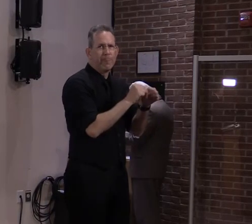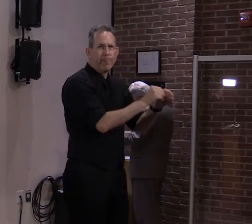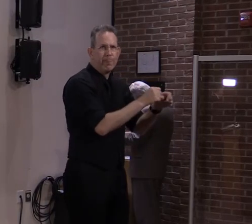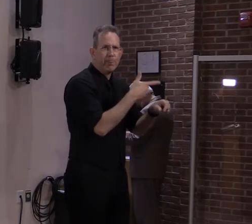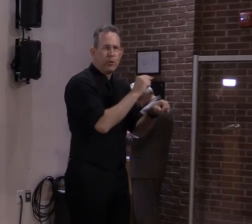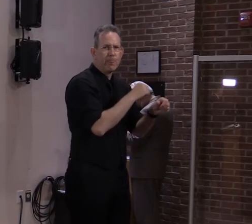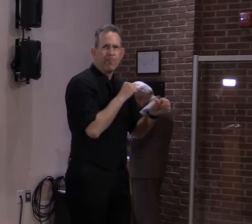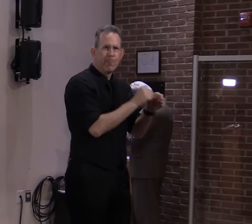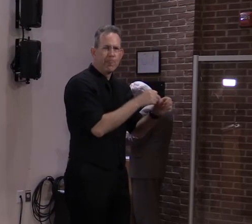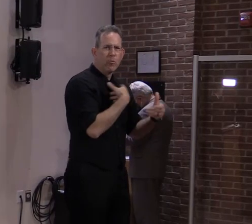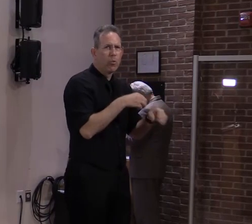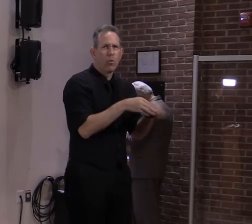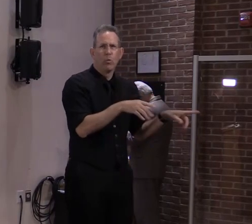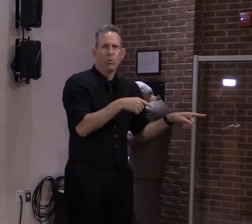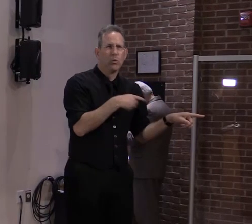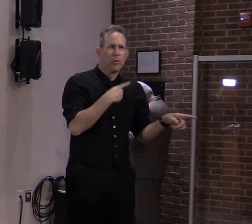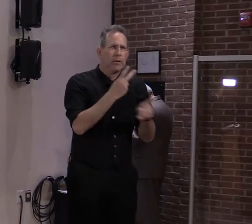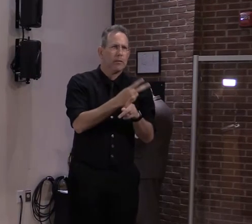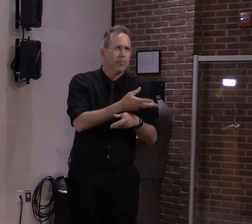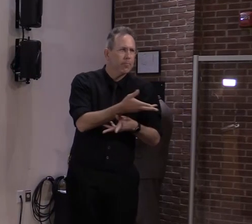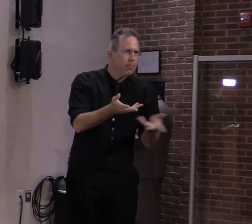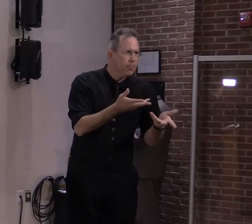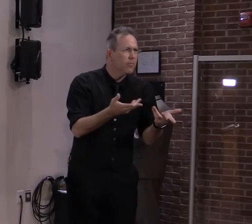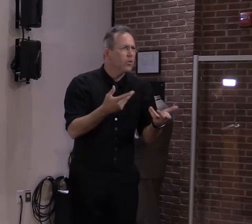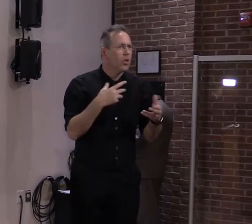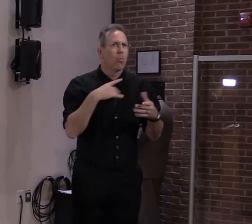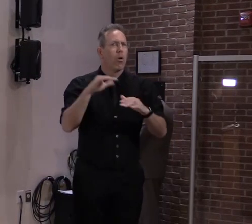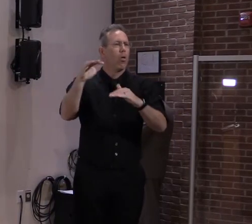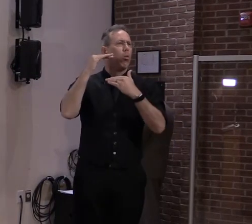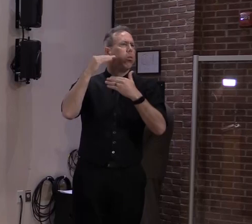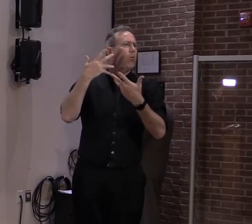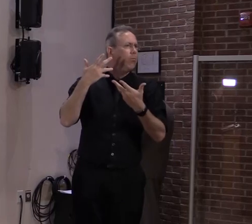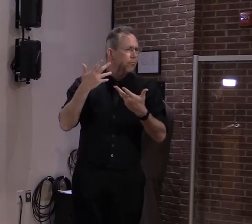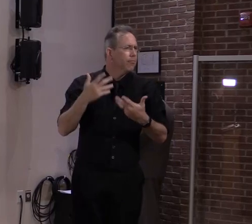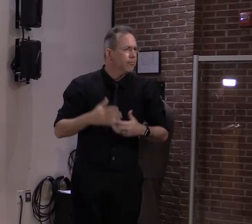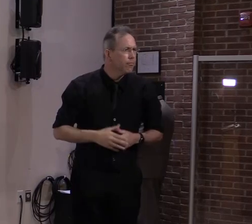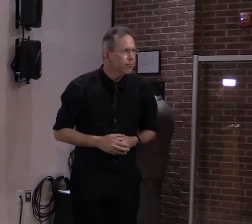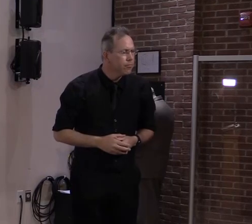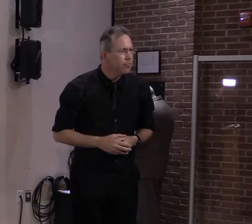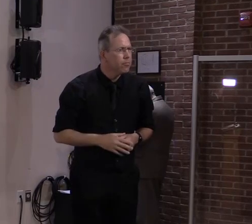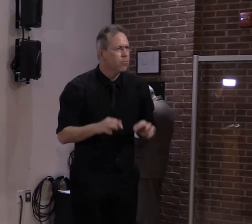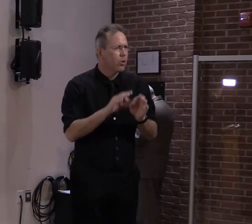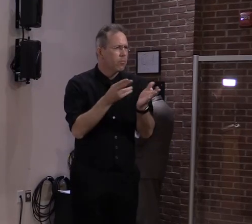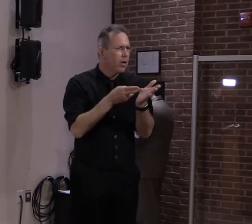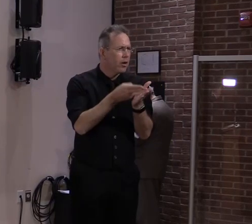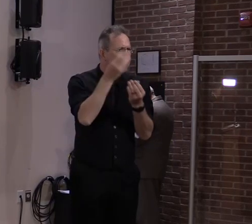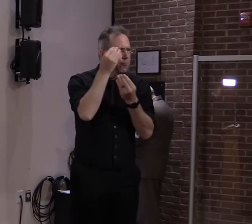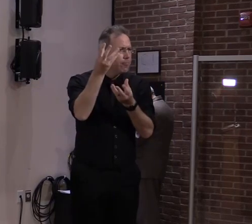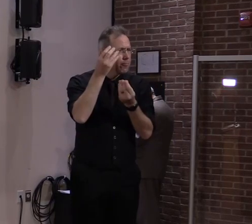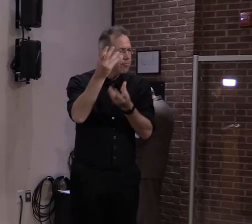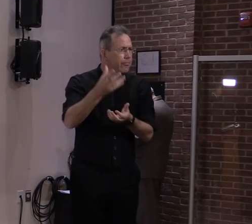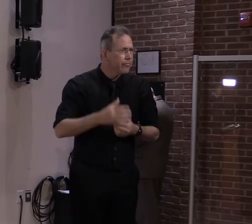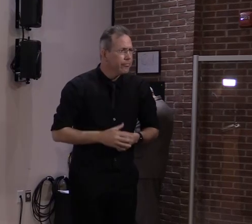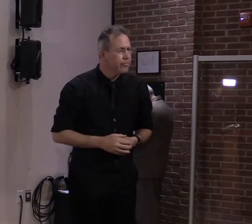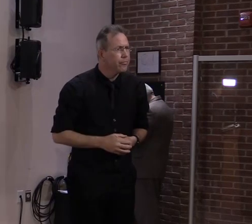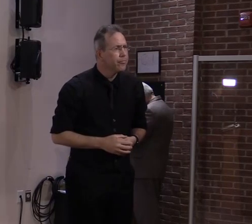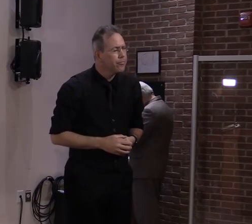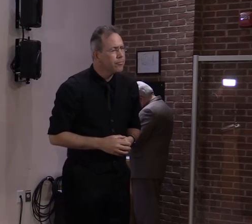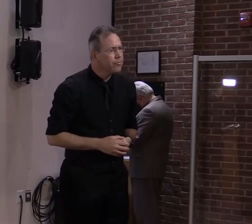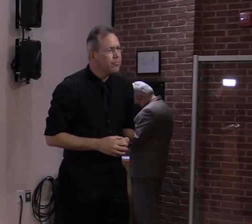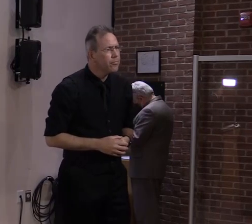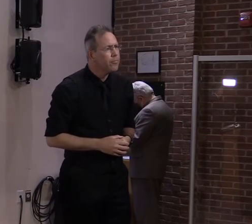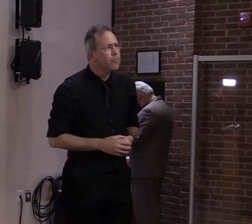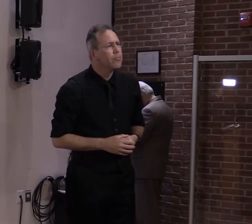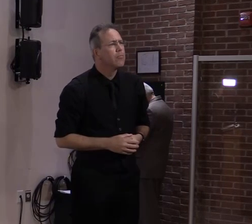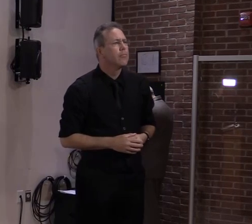only be available for hours on a particular day or hours during a particular time of day because of